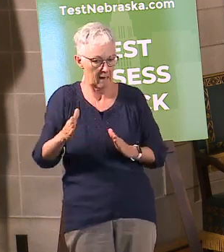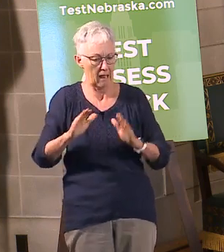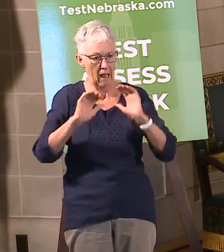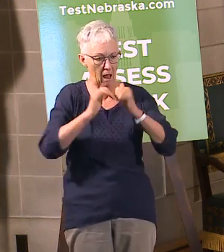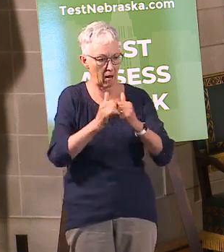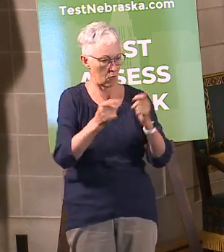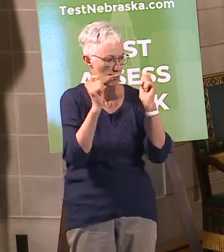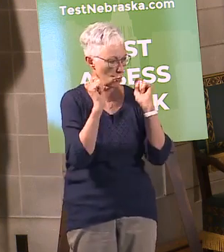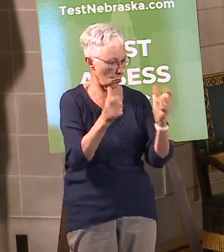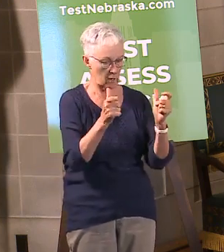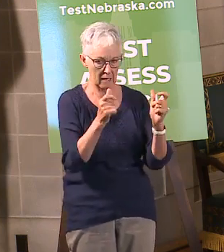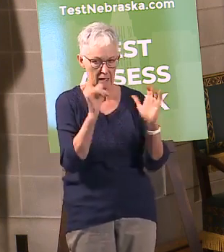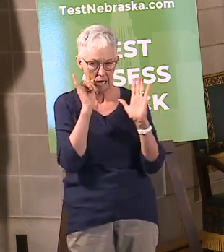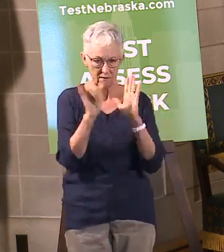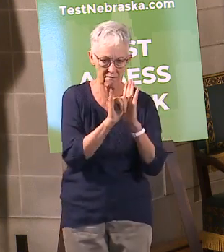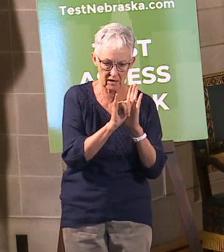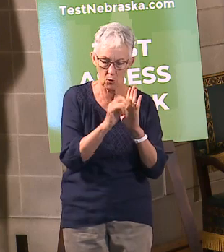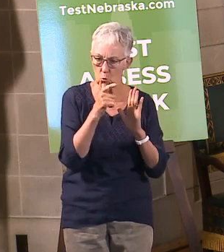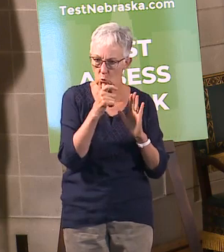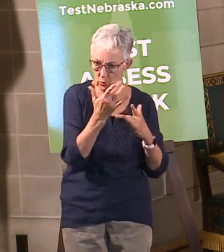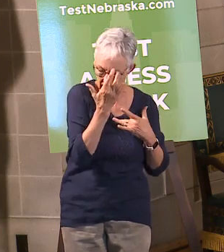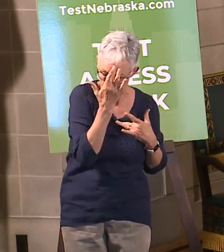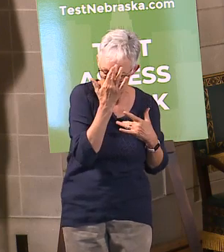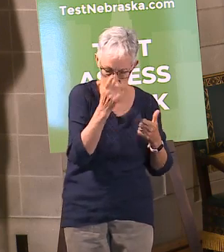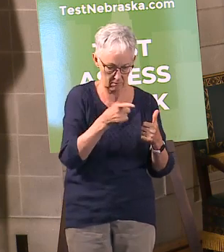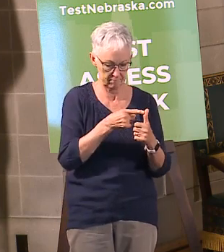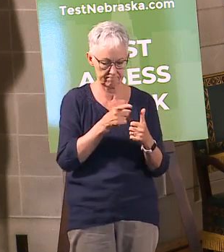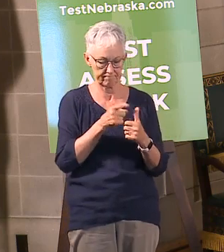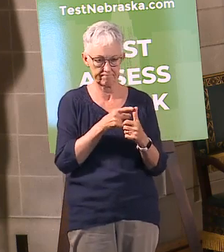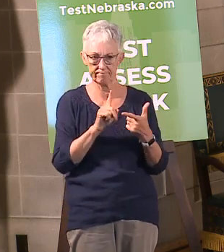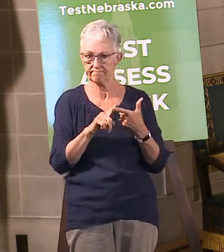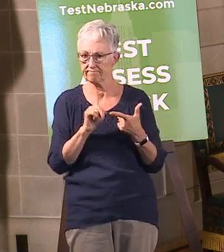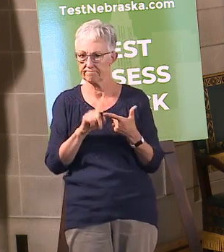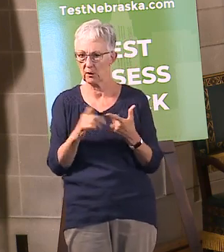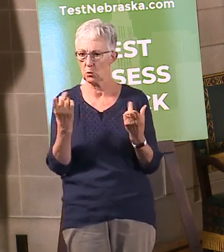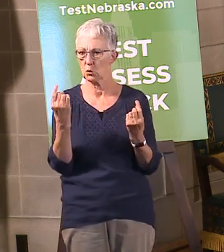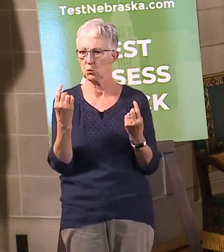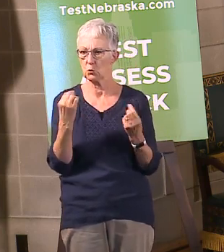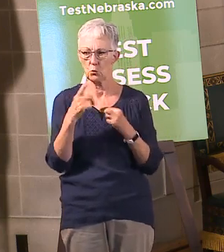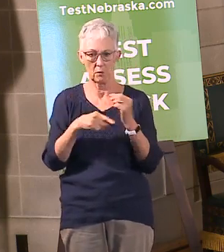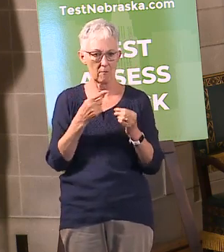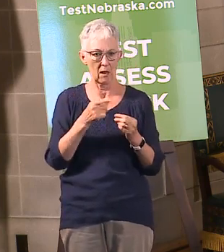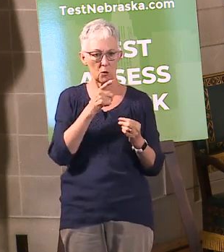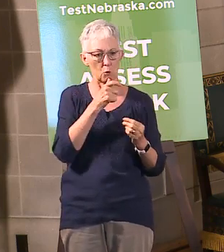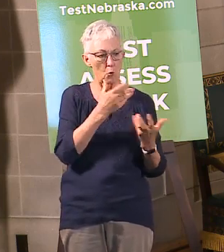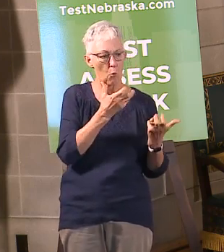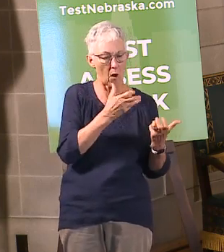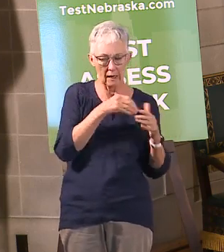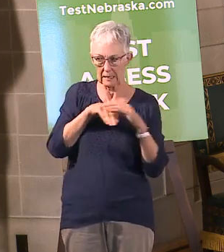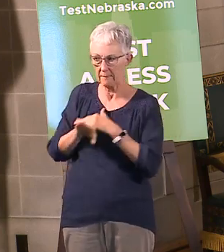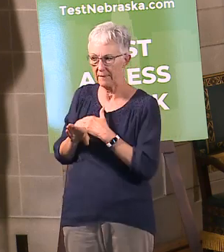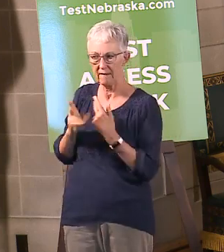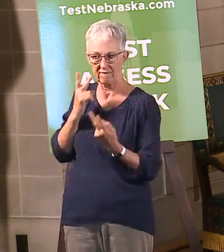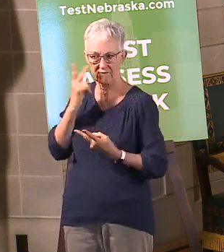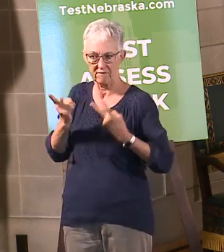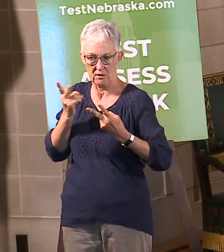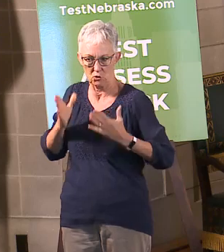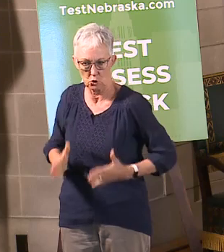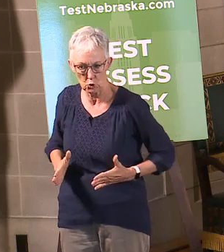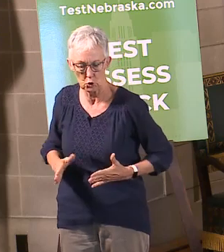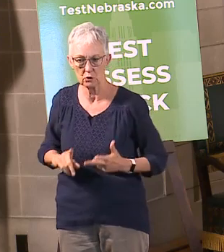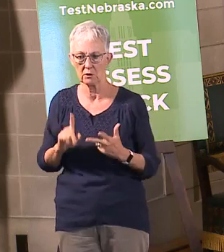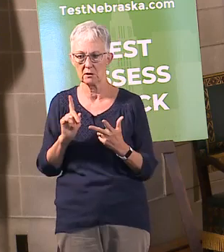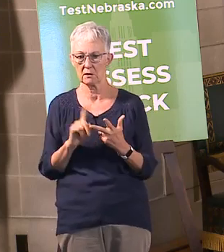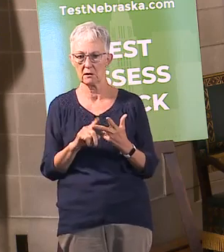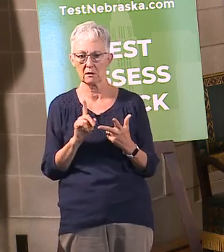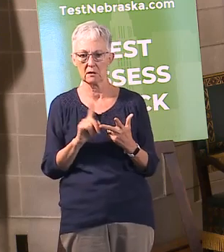management of ill residents, considerations for visitors, supplies and resources, infection